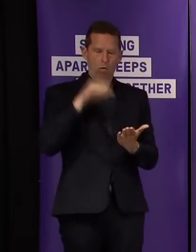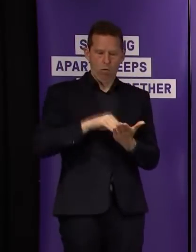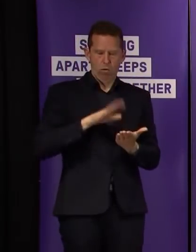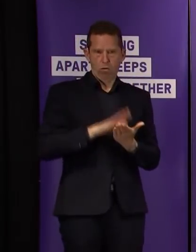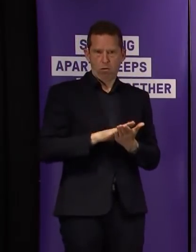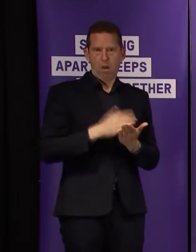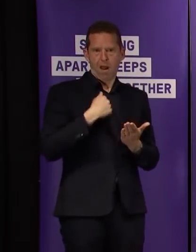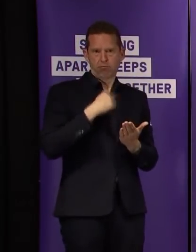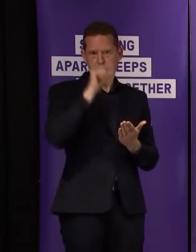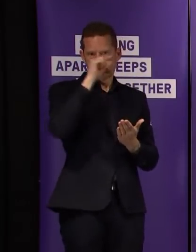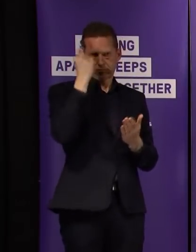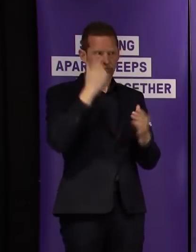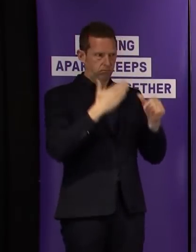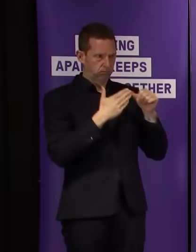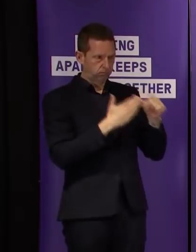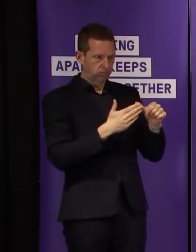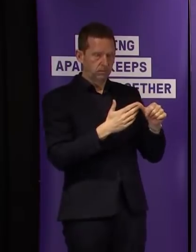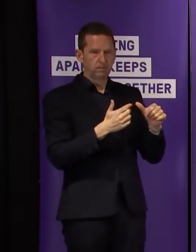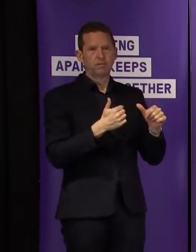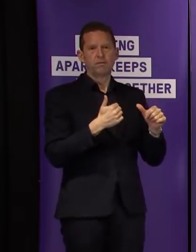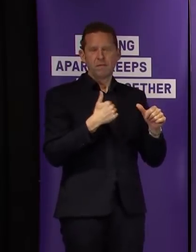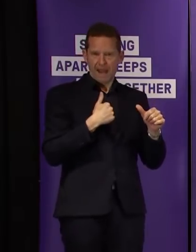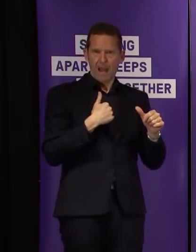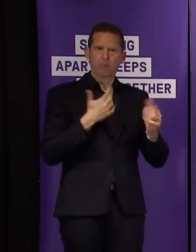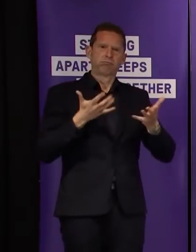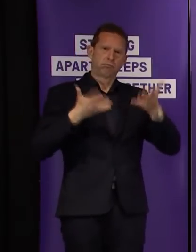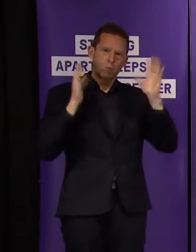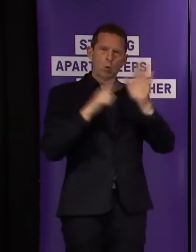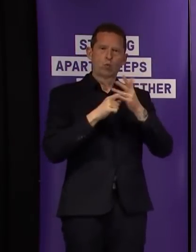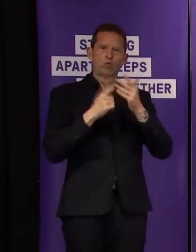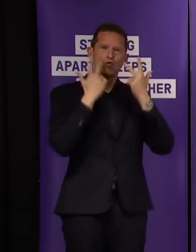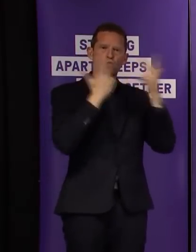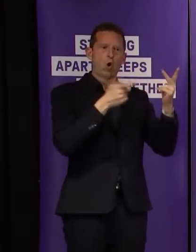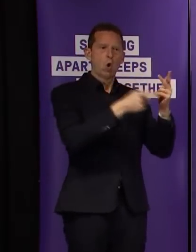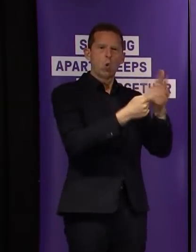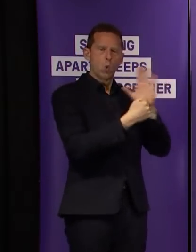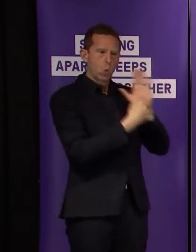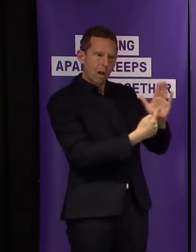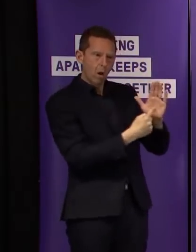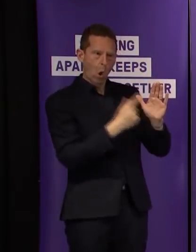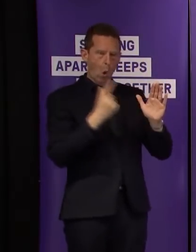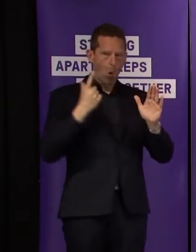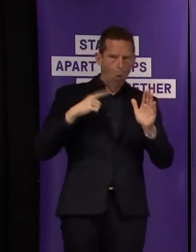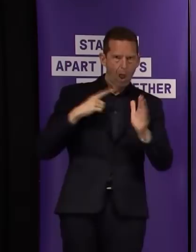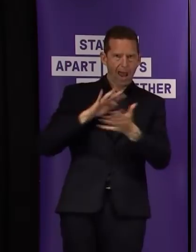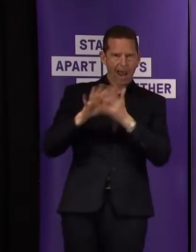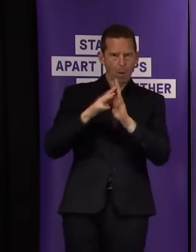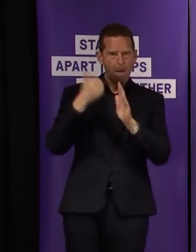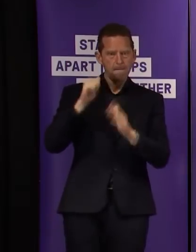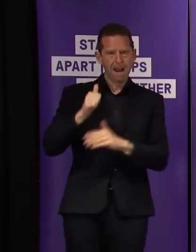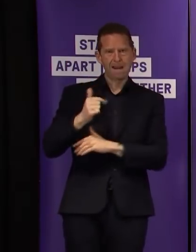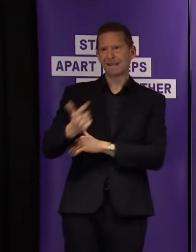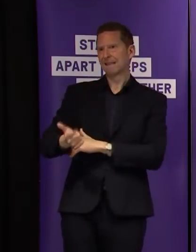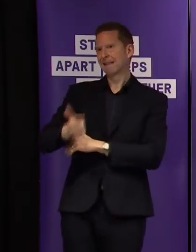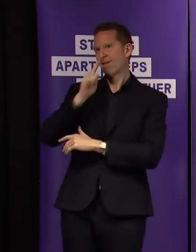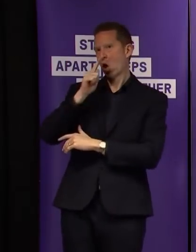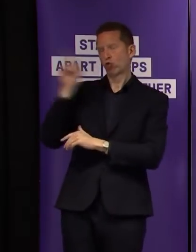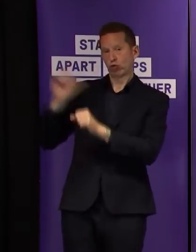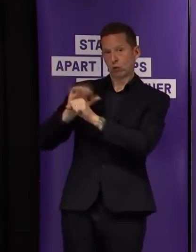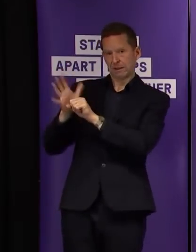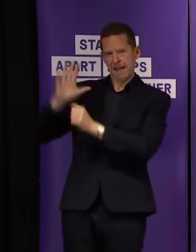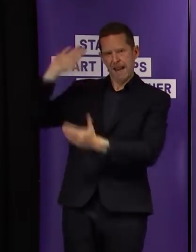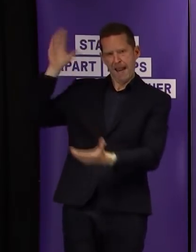more than happy to point to anything that we can use to demonstrate why it is, not just over the last week, but over many